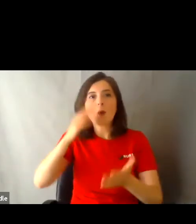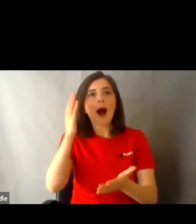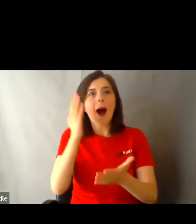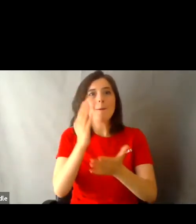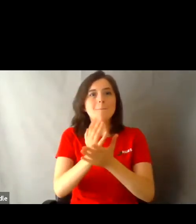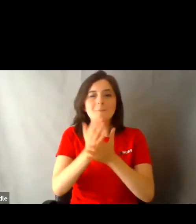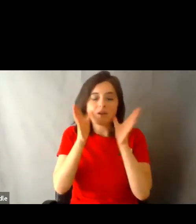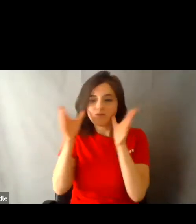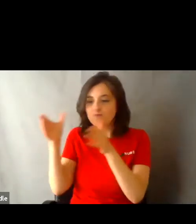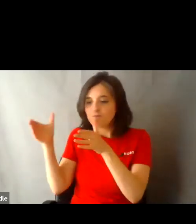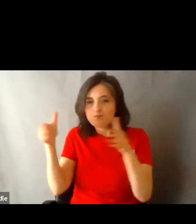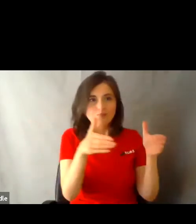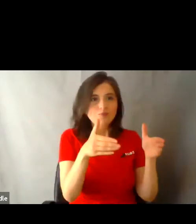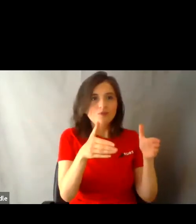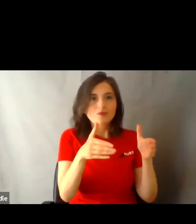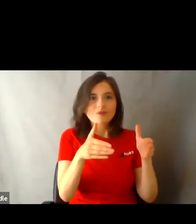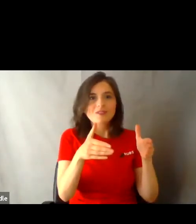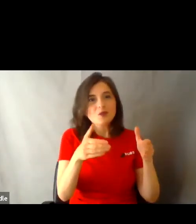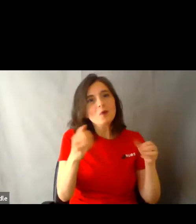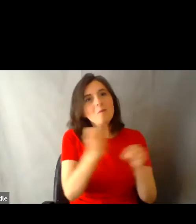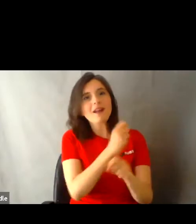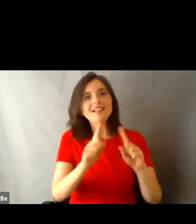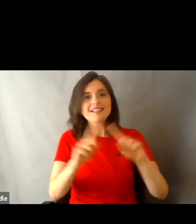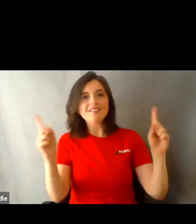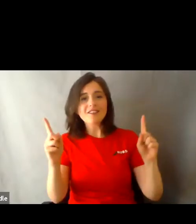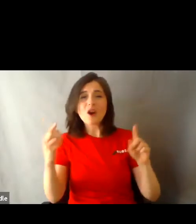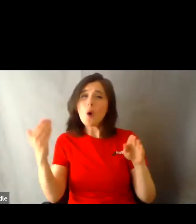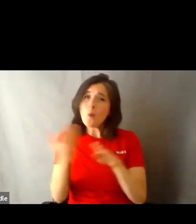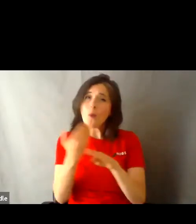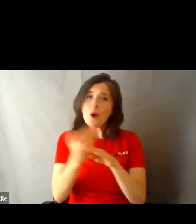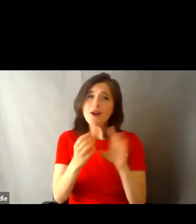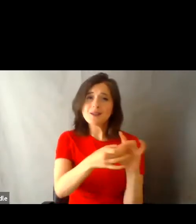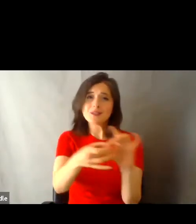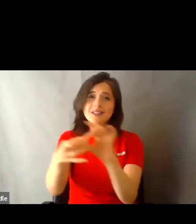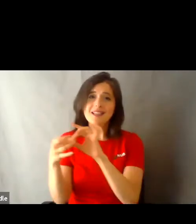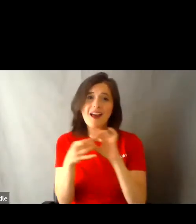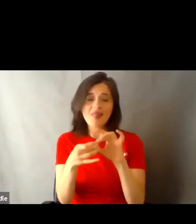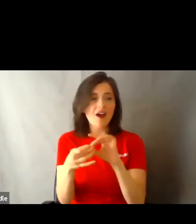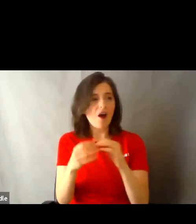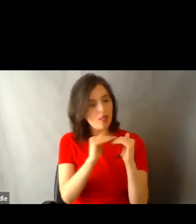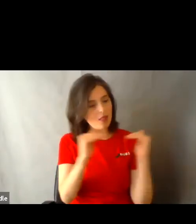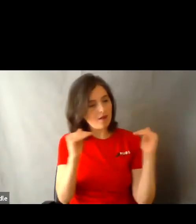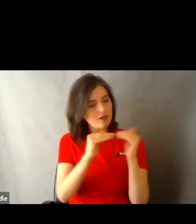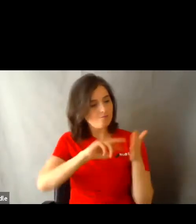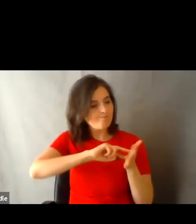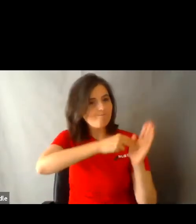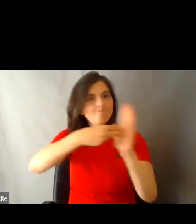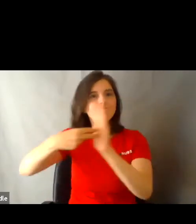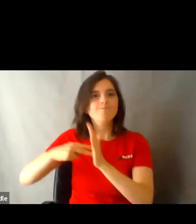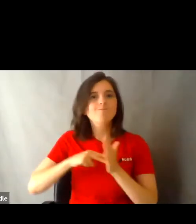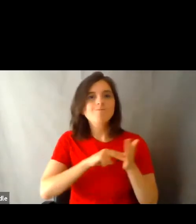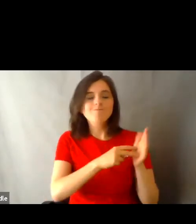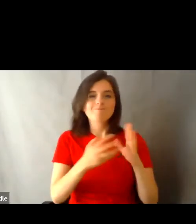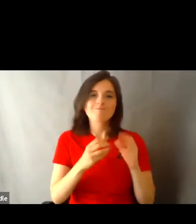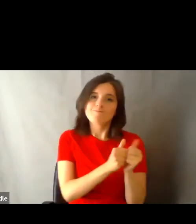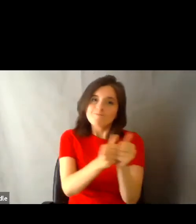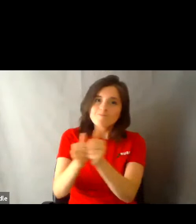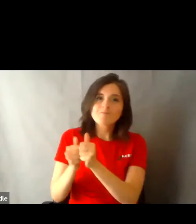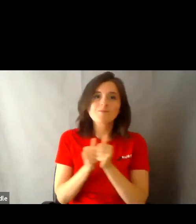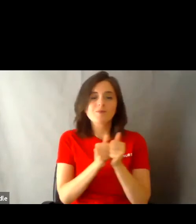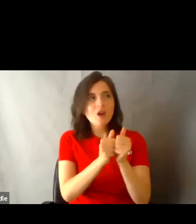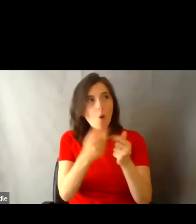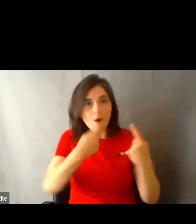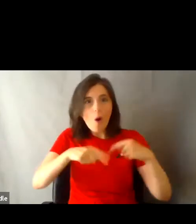shift things and to make a difference. That working together with a level of organisation and unity, clear